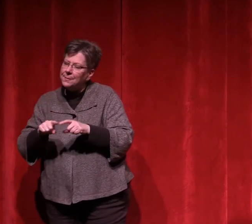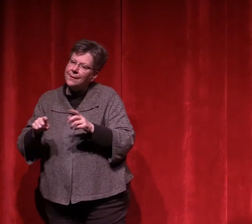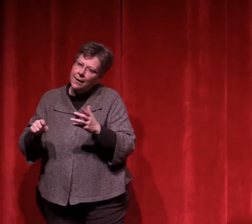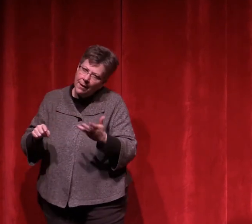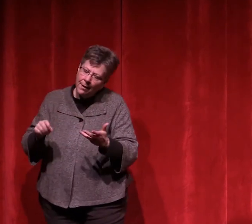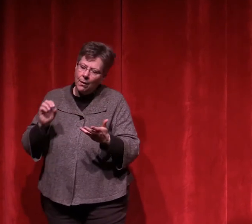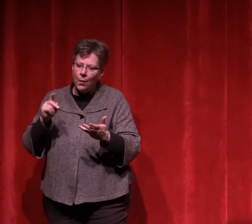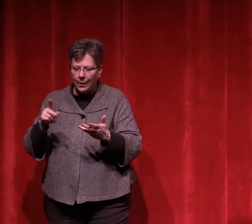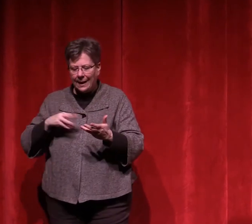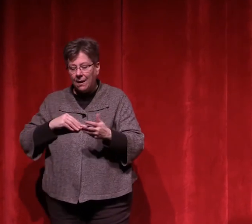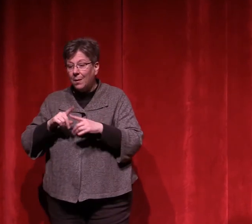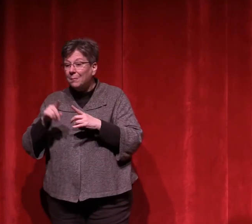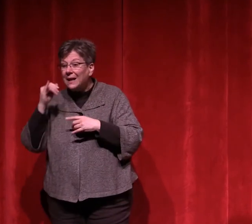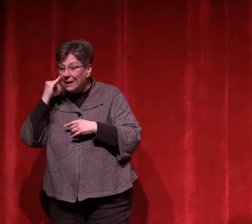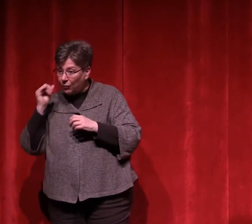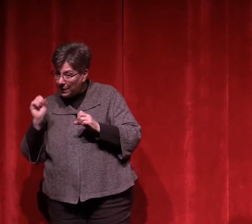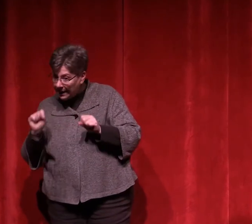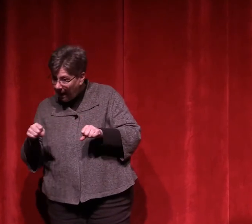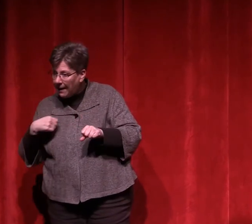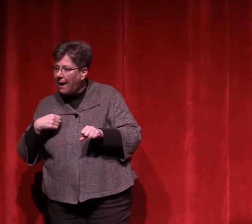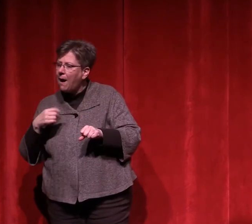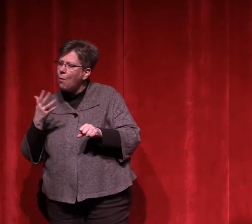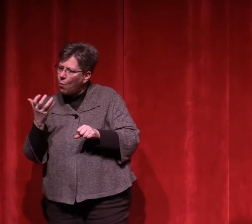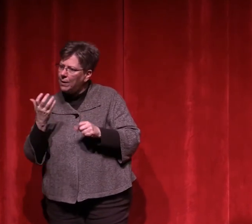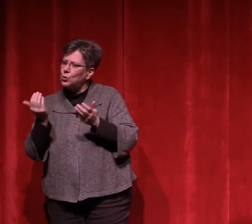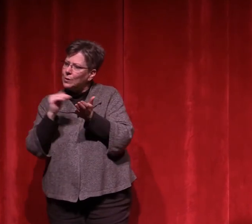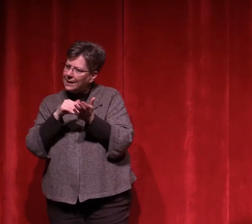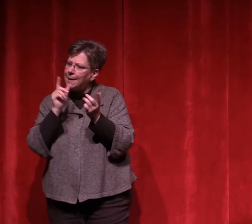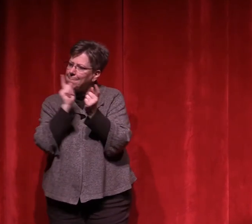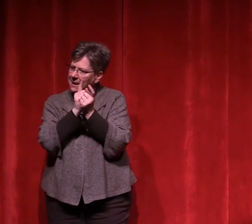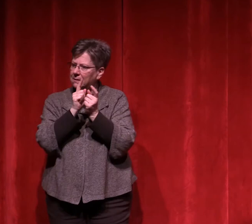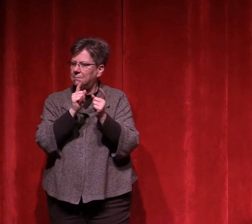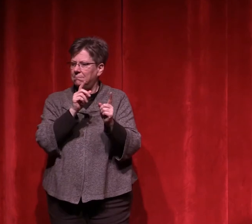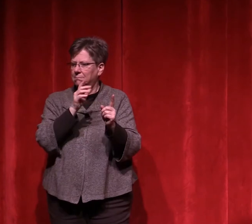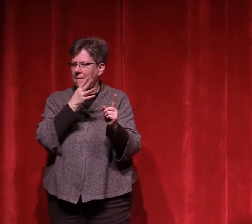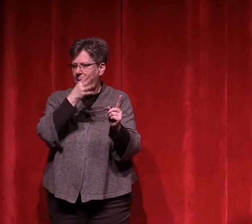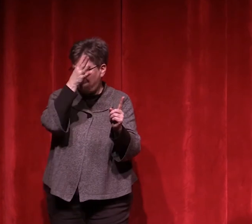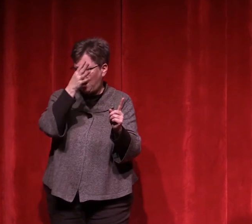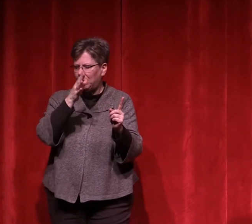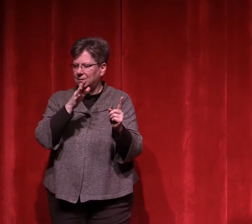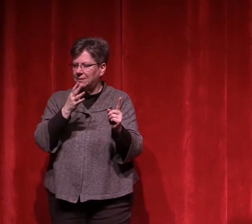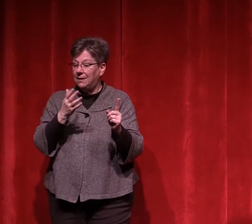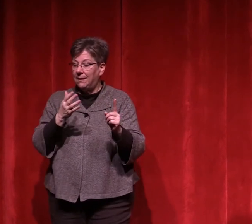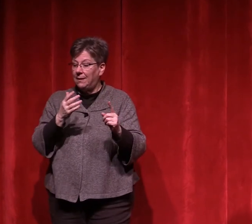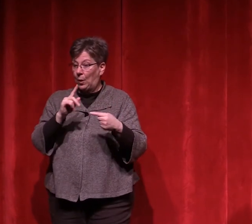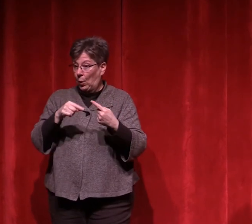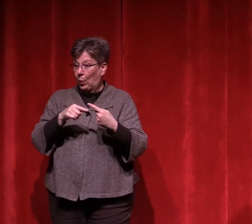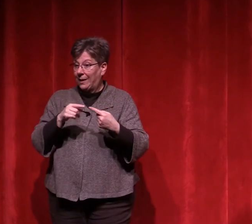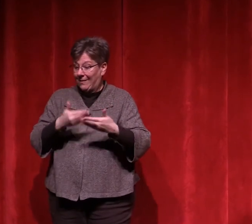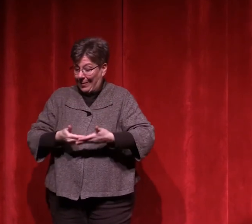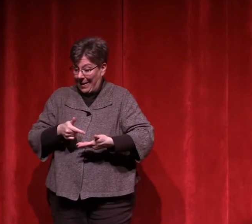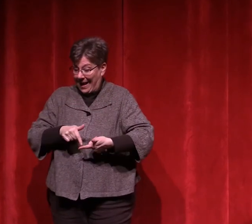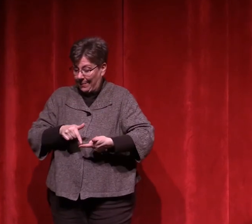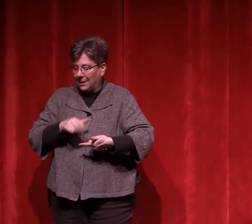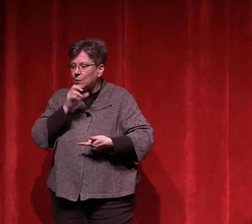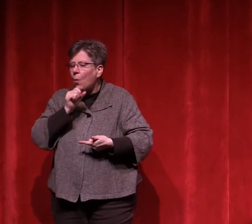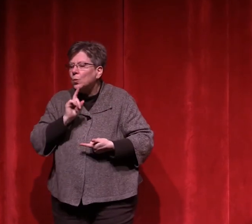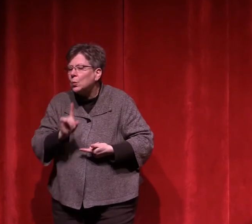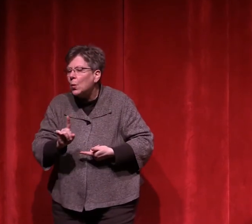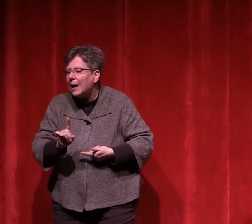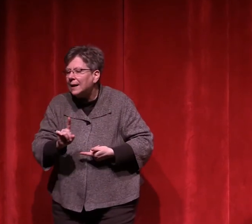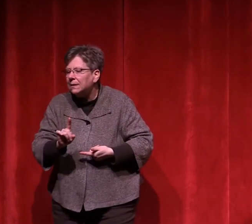isn't, but if we can, I'd really like to do it," around her first birthday. And she signed it, and then across the bottom of the